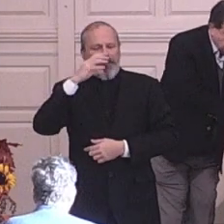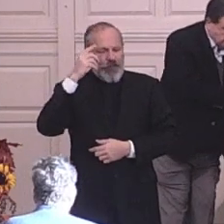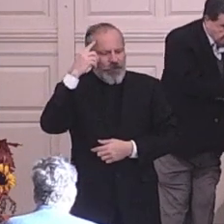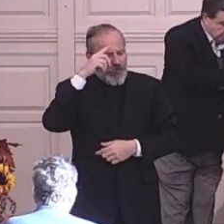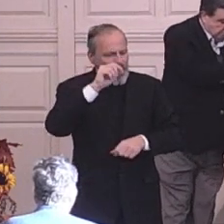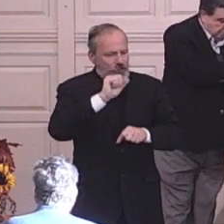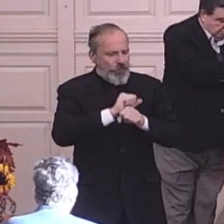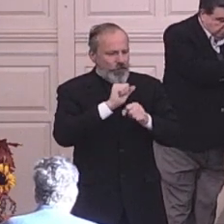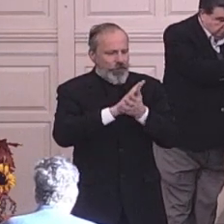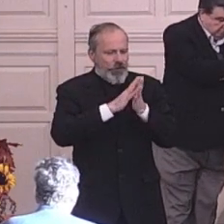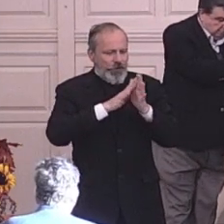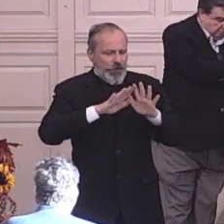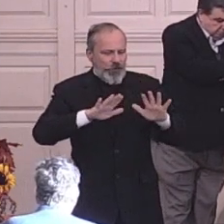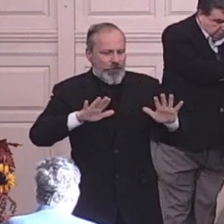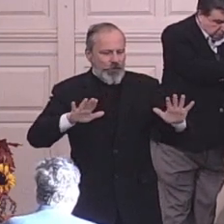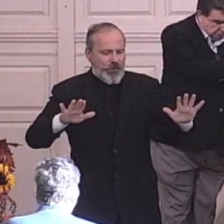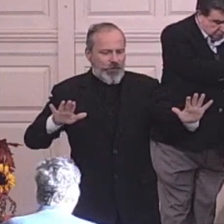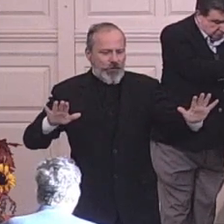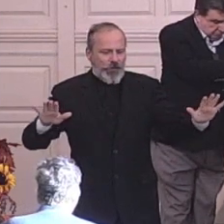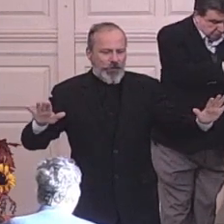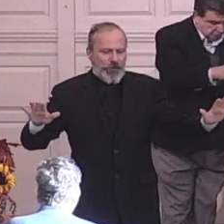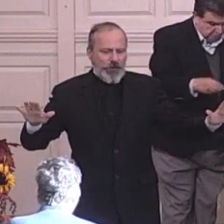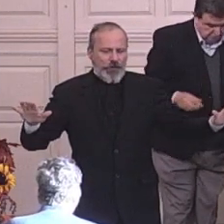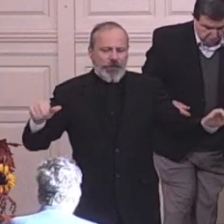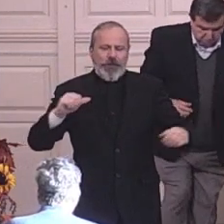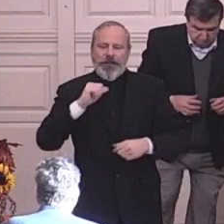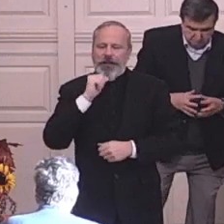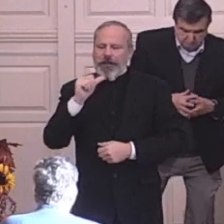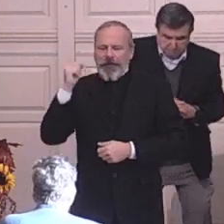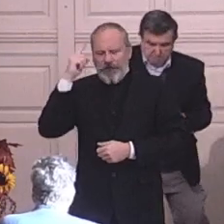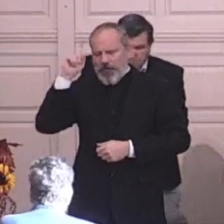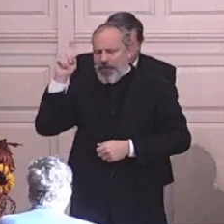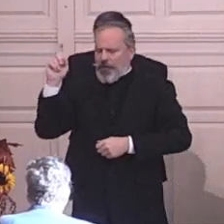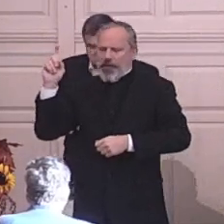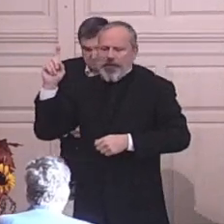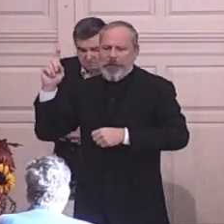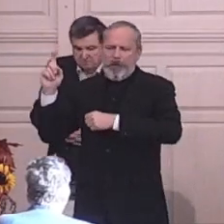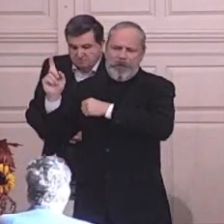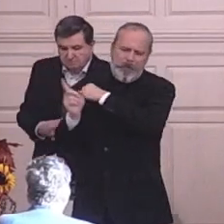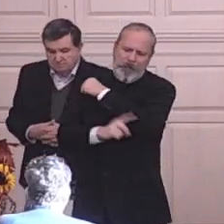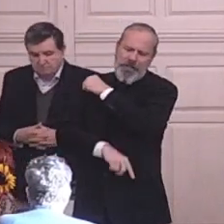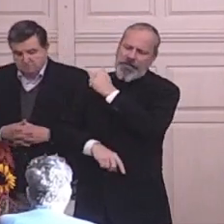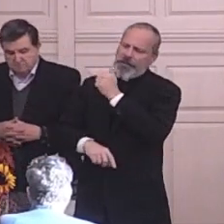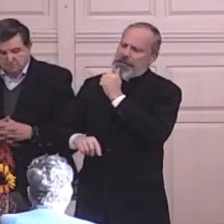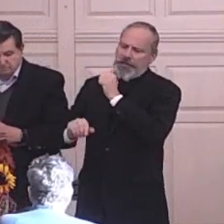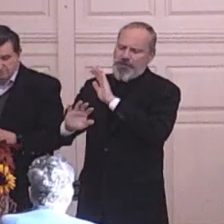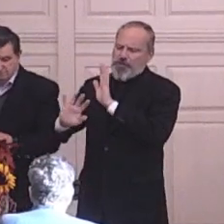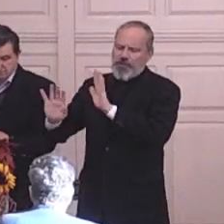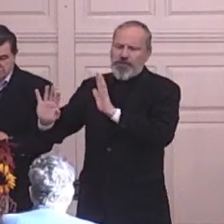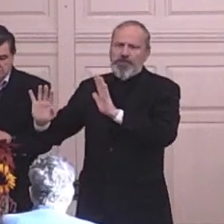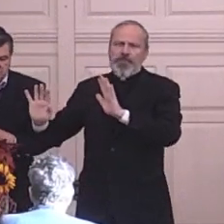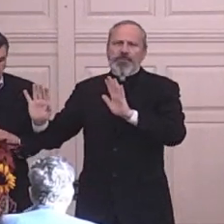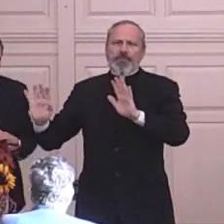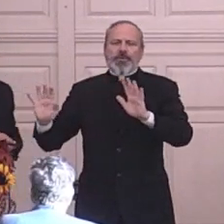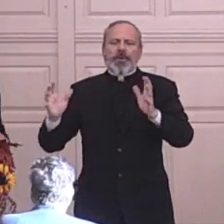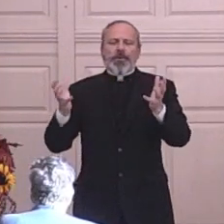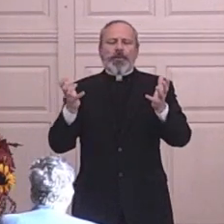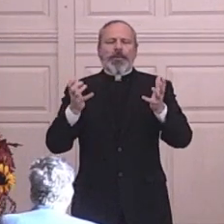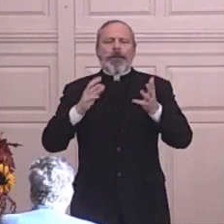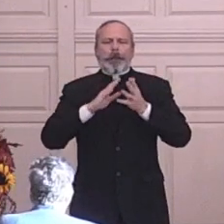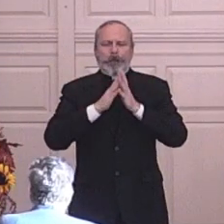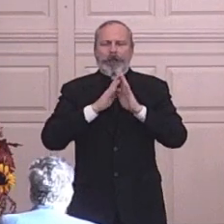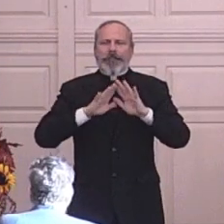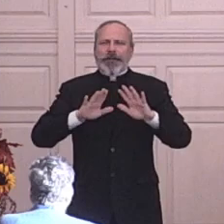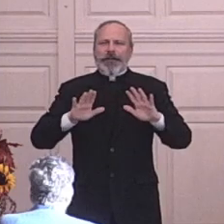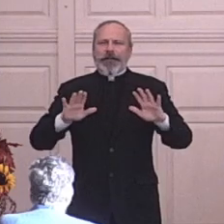peace and not of affliction. You will